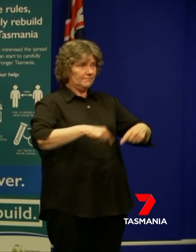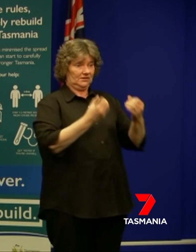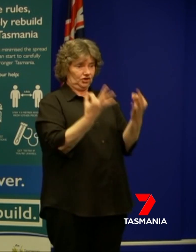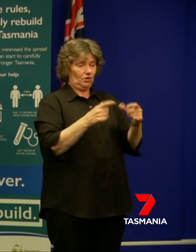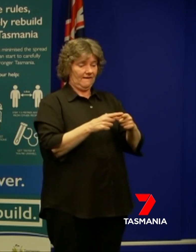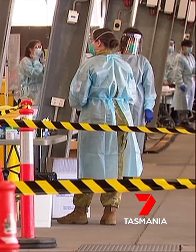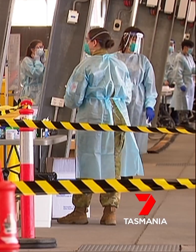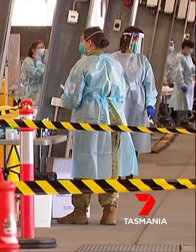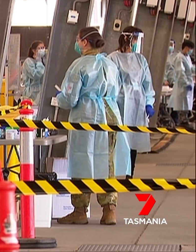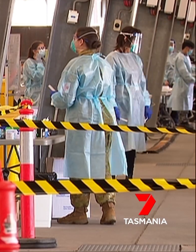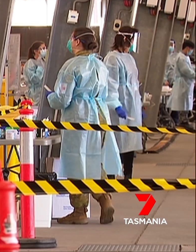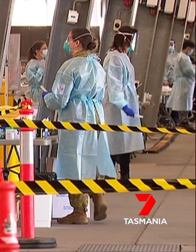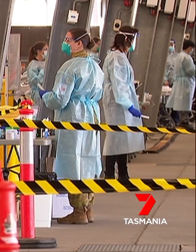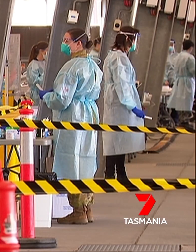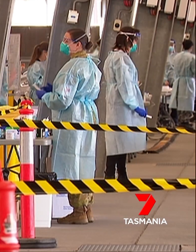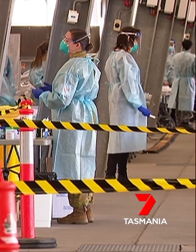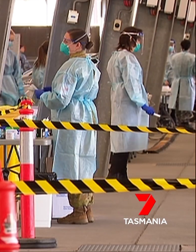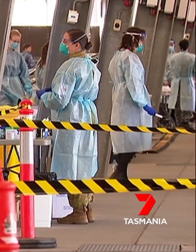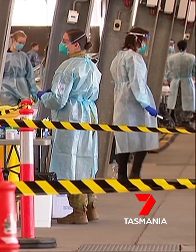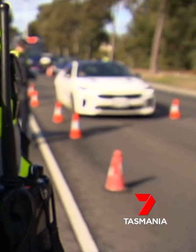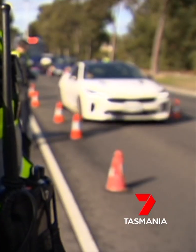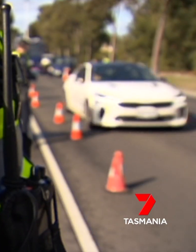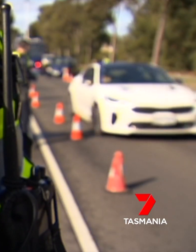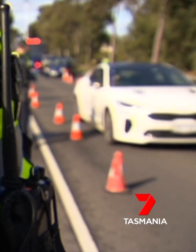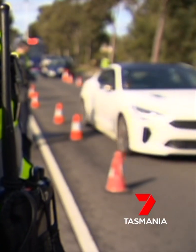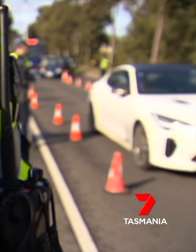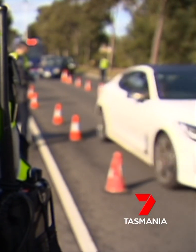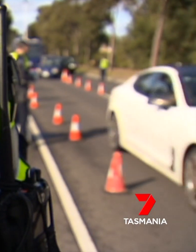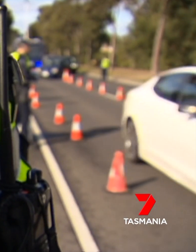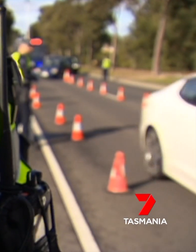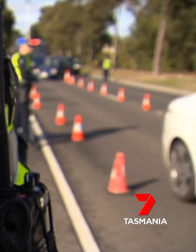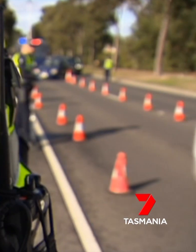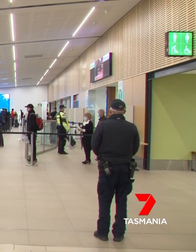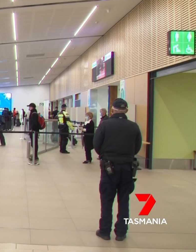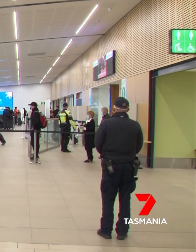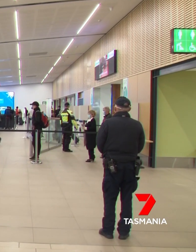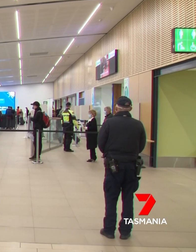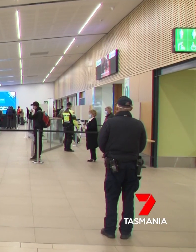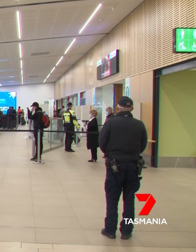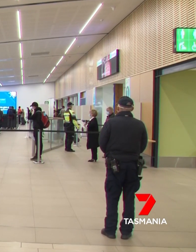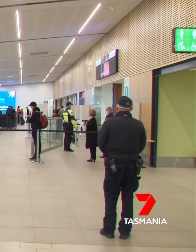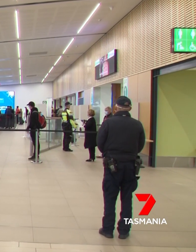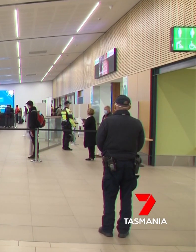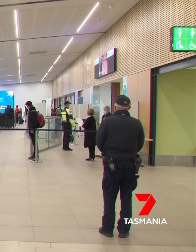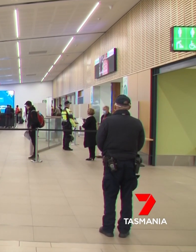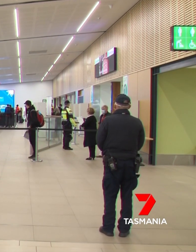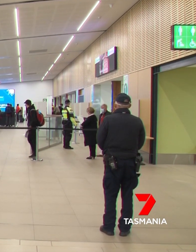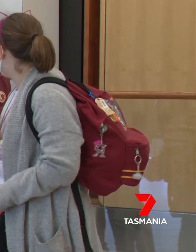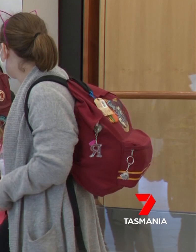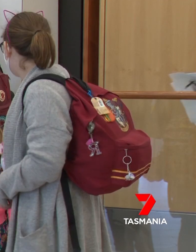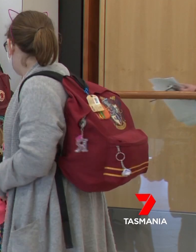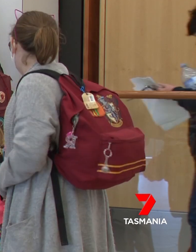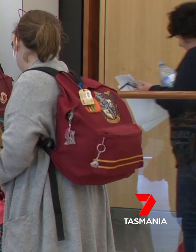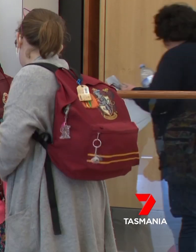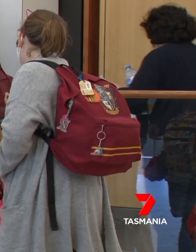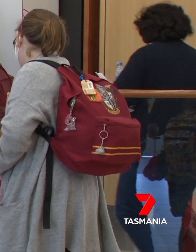we will send you home. Announcing a border crackdown for those travelling from the coronavirus hotspot, visitors without an exemption turned